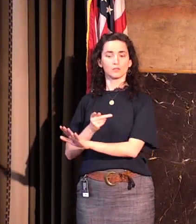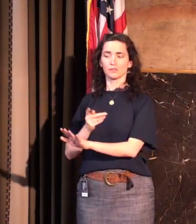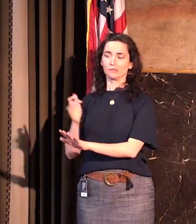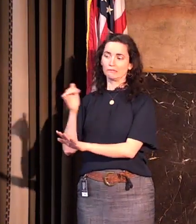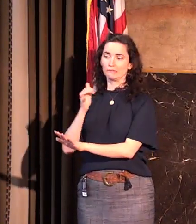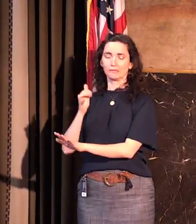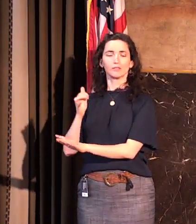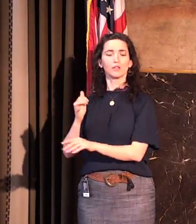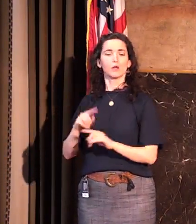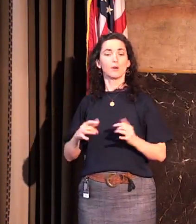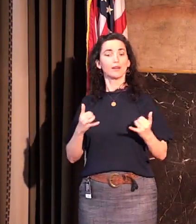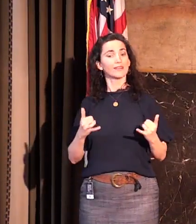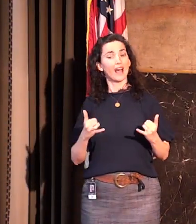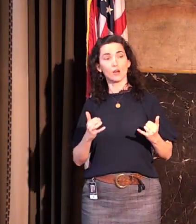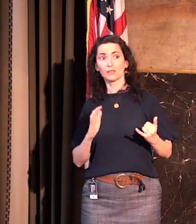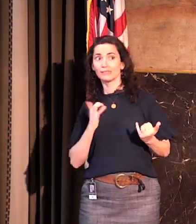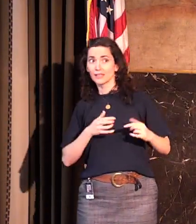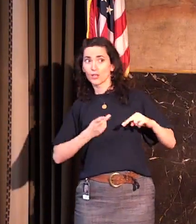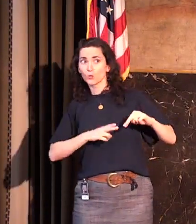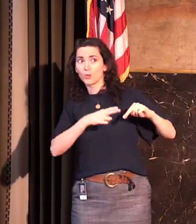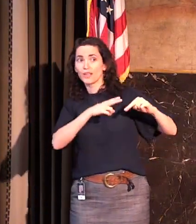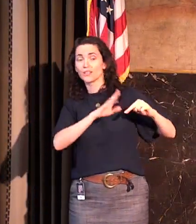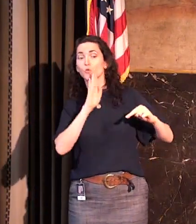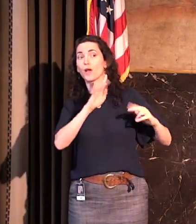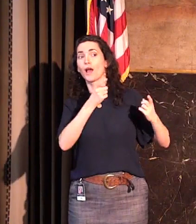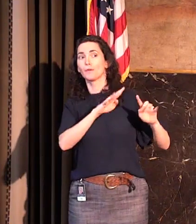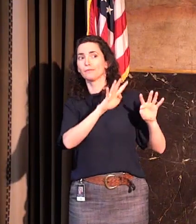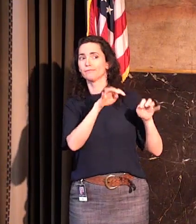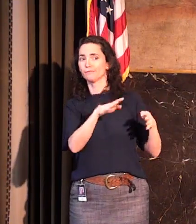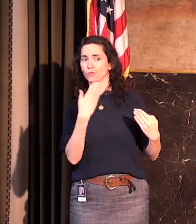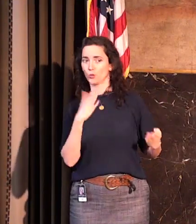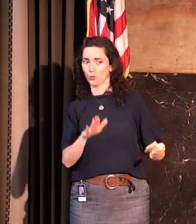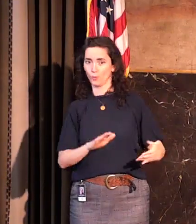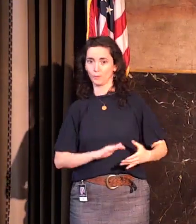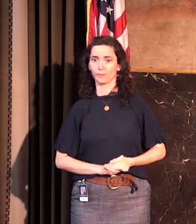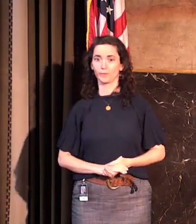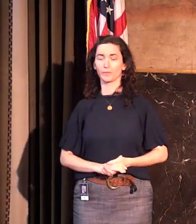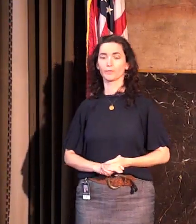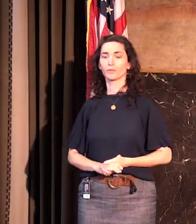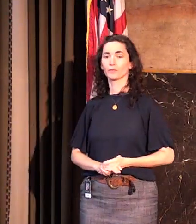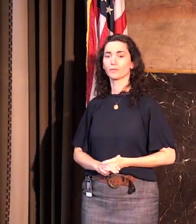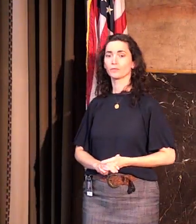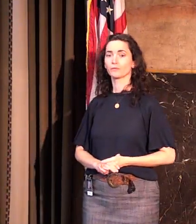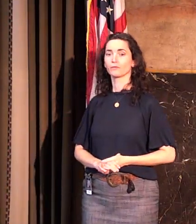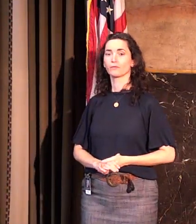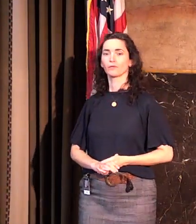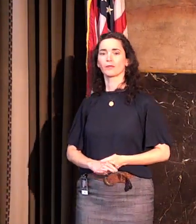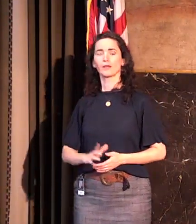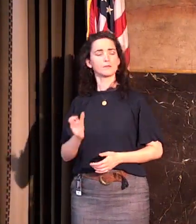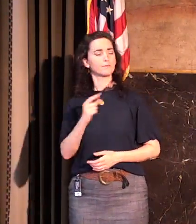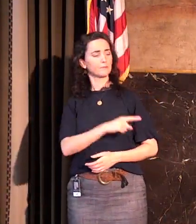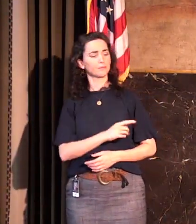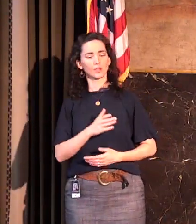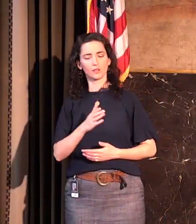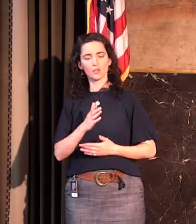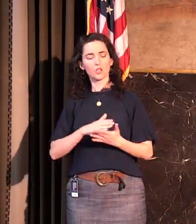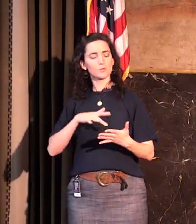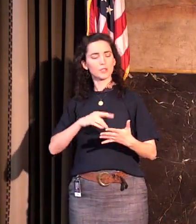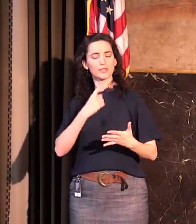concern. Yes, sir. There are some studies that suggest that nasal swab will not pick up